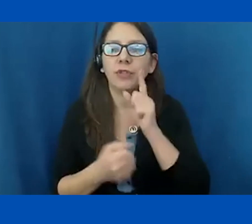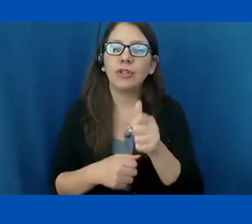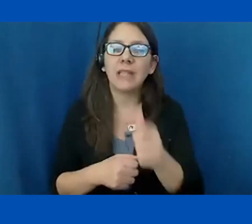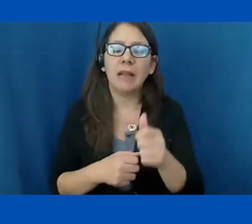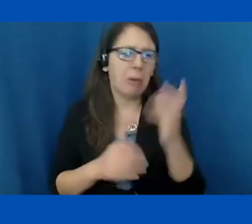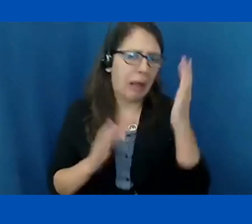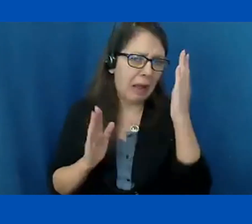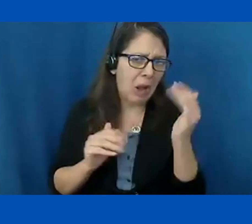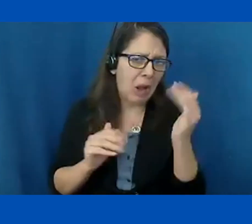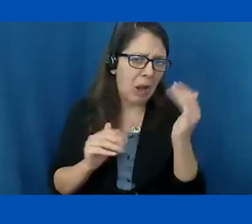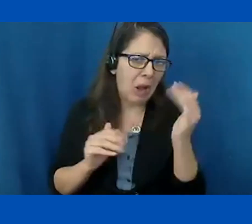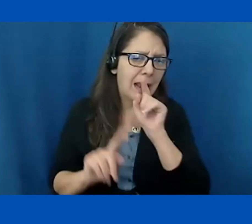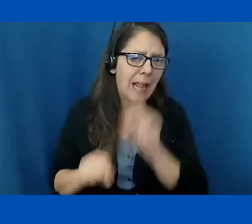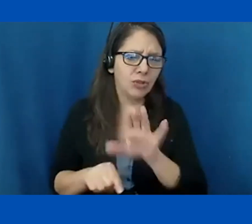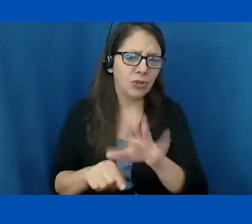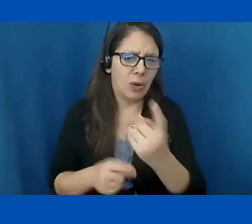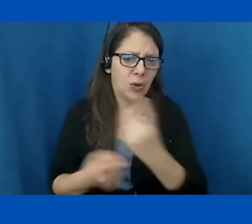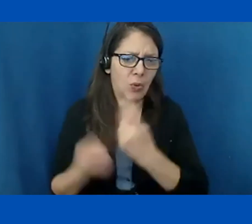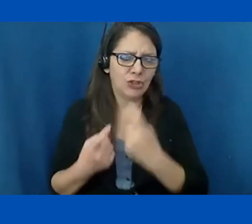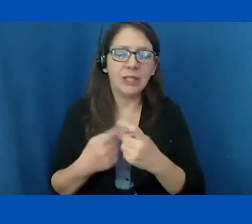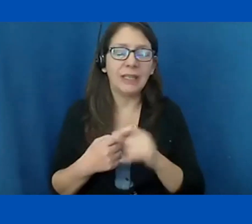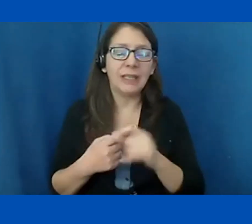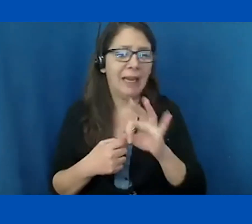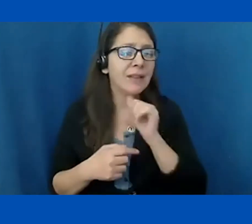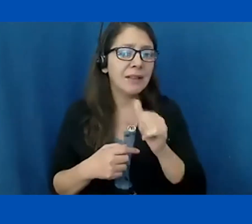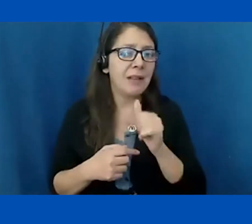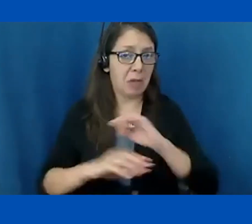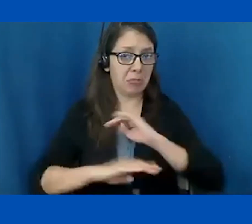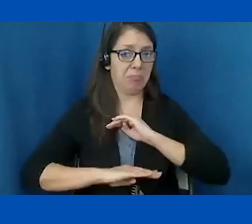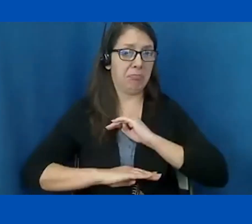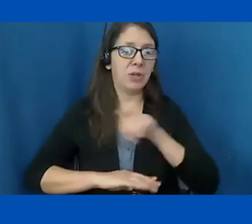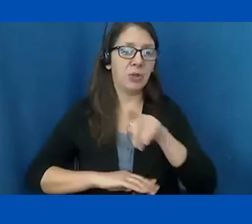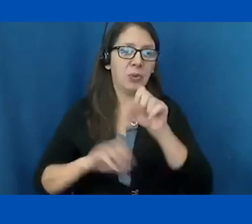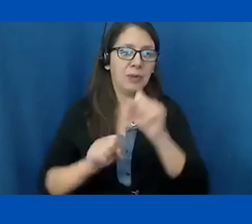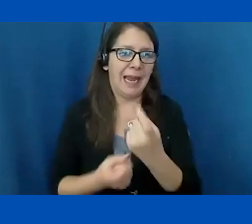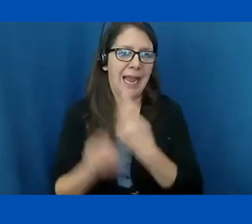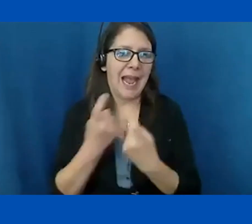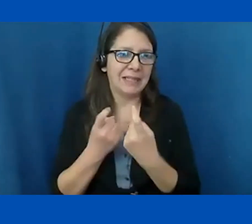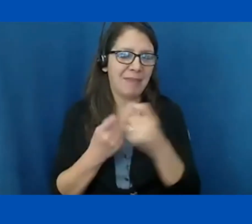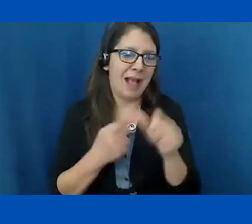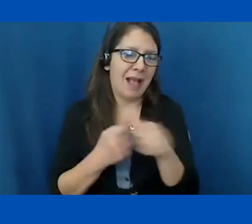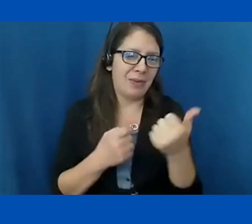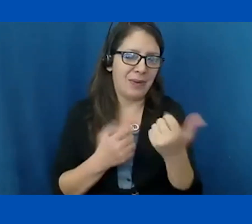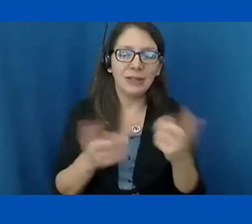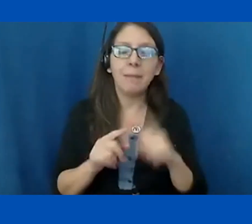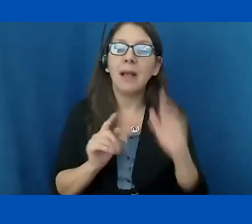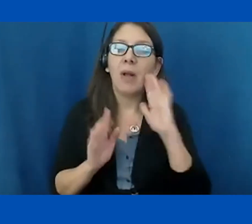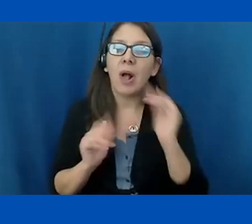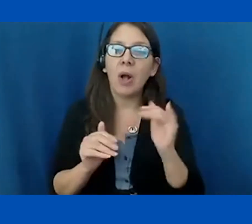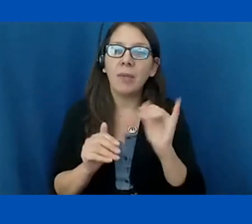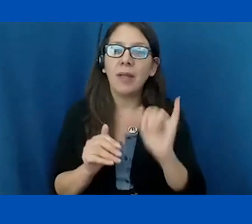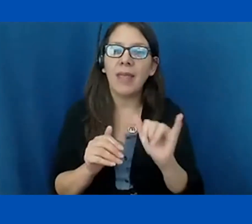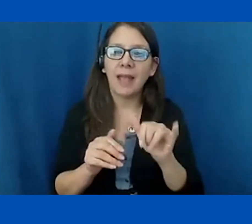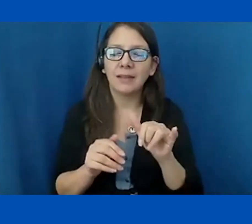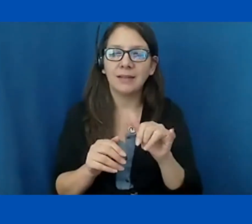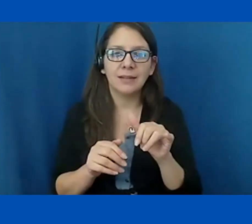But if not, feel free to, I guess, ask a follow-up. But I hope that covers it. I don't want to ramble on too long.